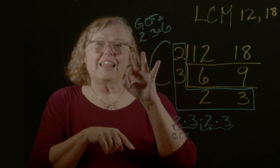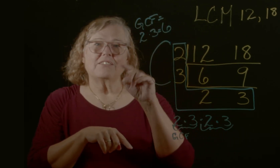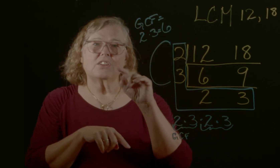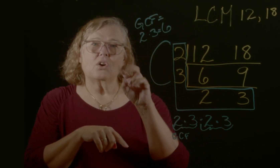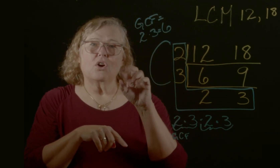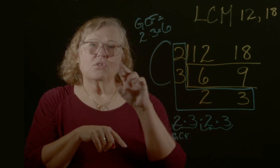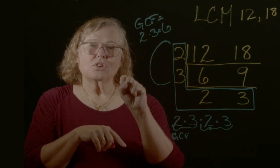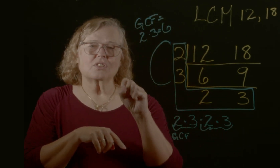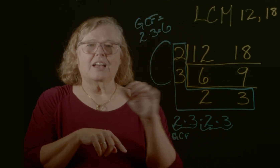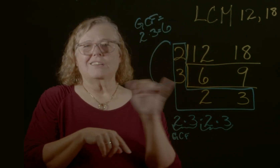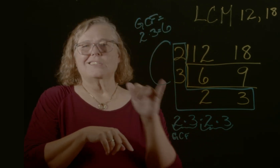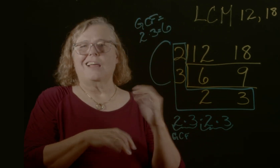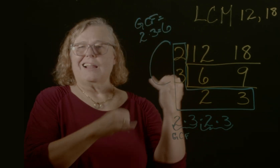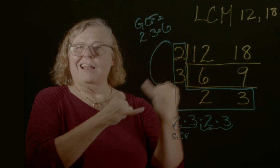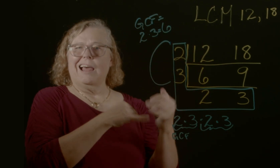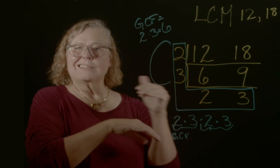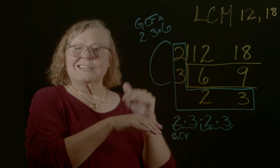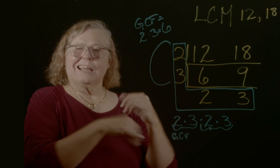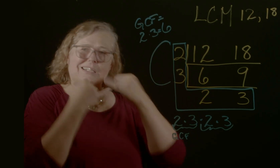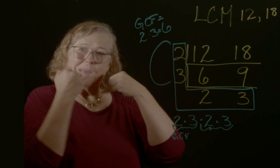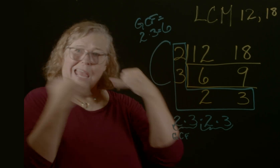That's the leftovers. You know, like last night's spaghetti.